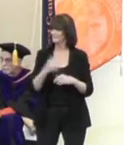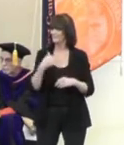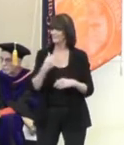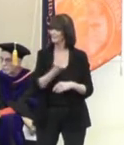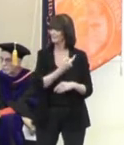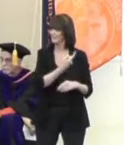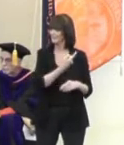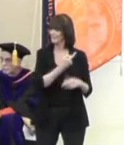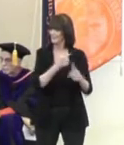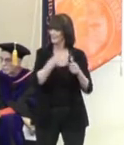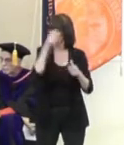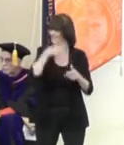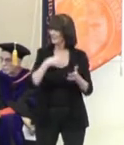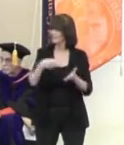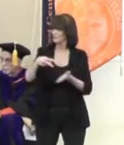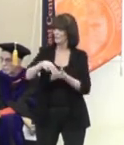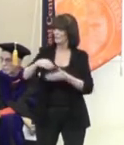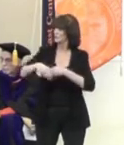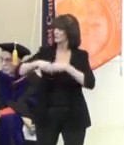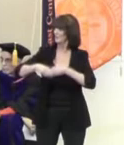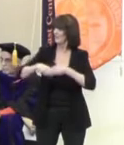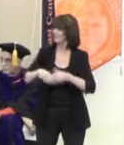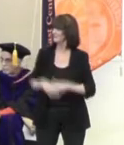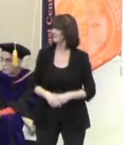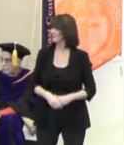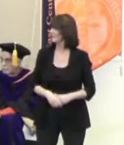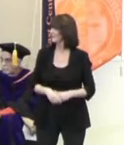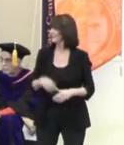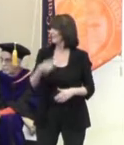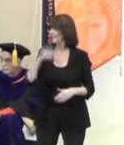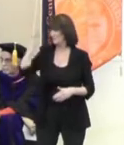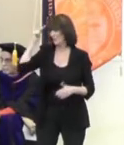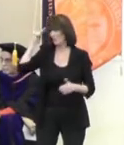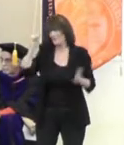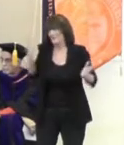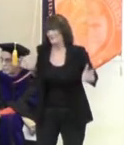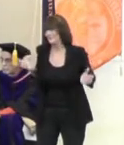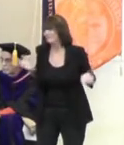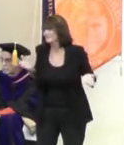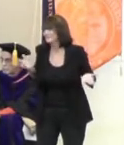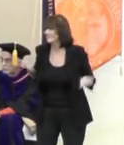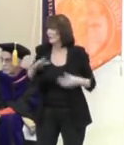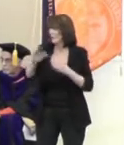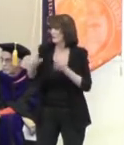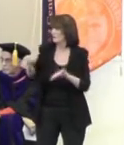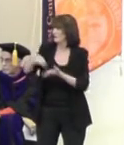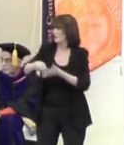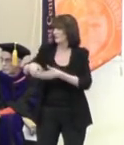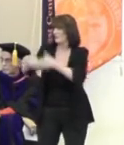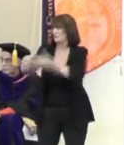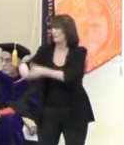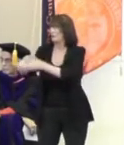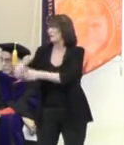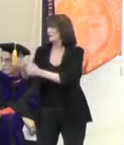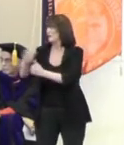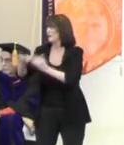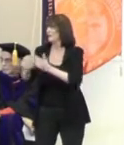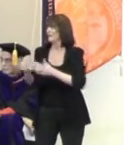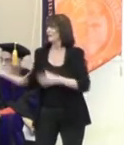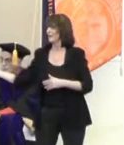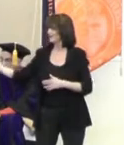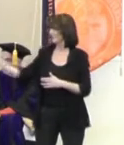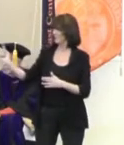in over here, and the first guy stood up and shook my hand. Well, I'm a politician, so if everyone stood up, I was shaking it, and I got to the